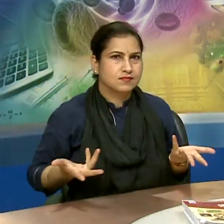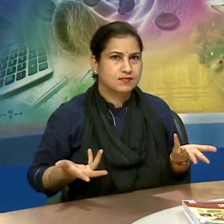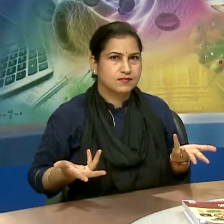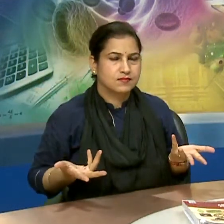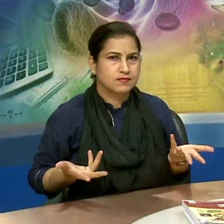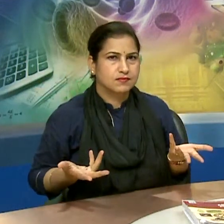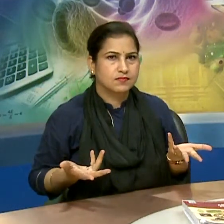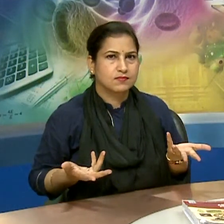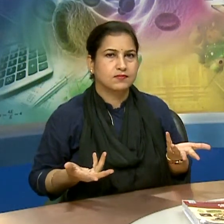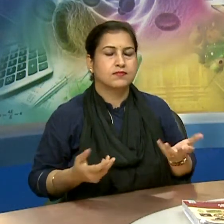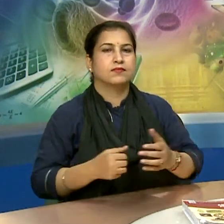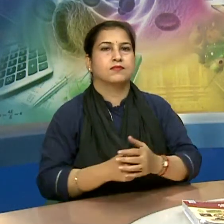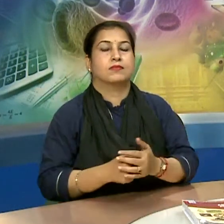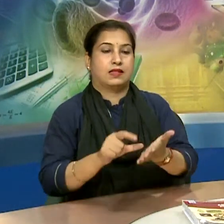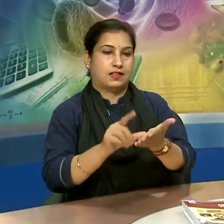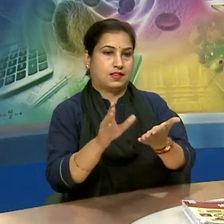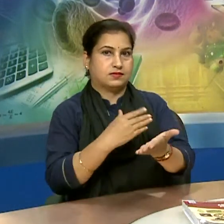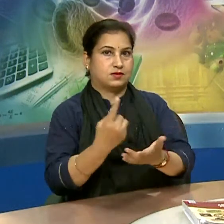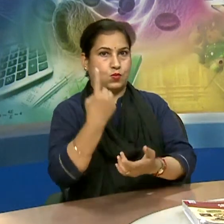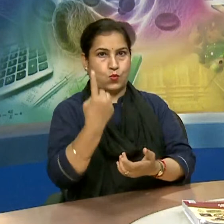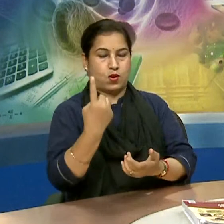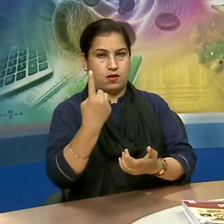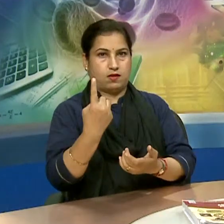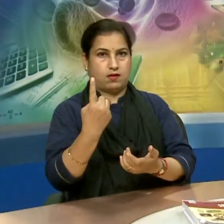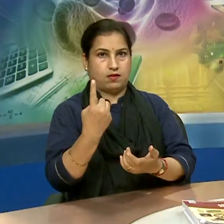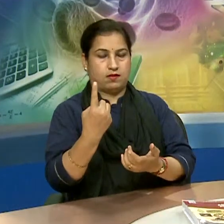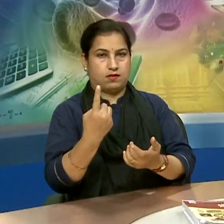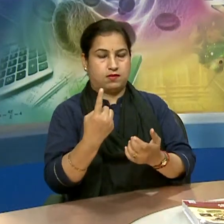we are going to learn lesson 1